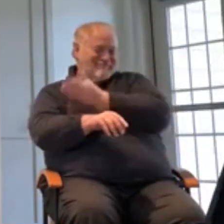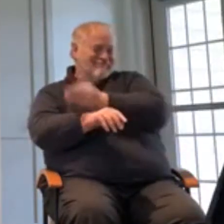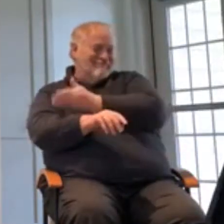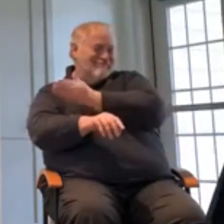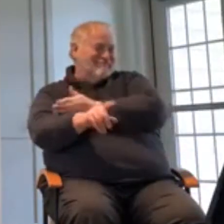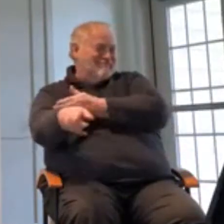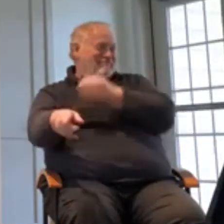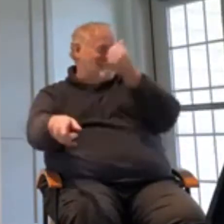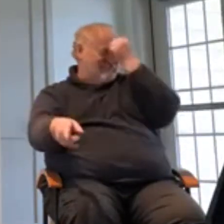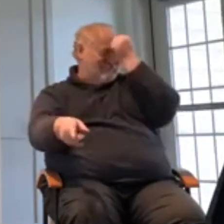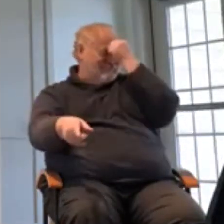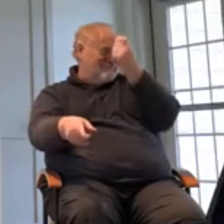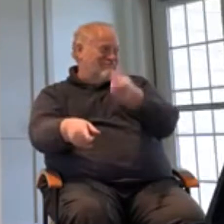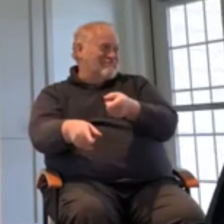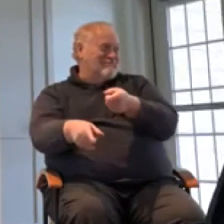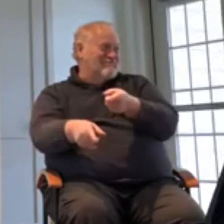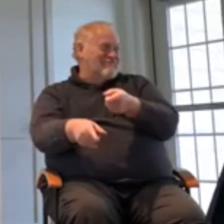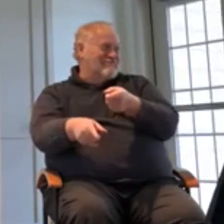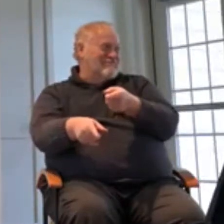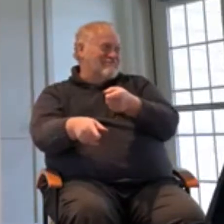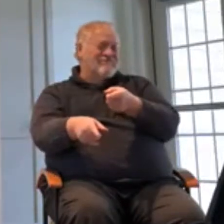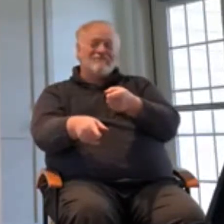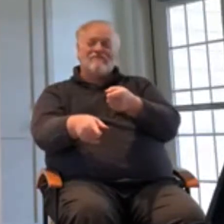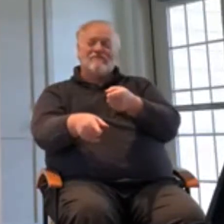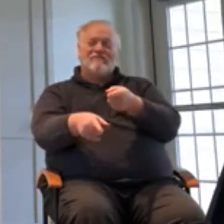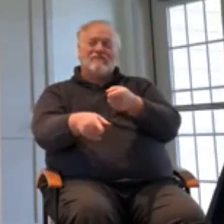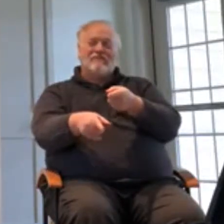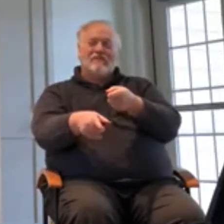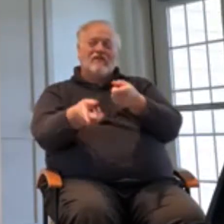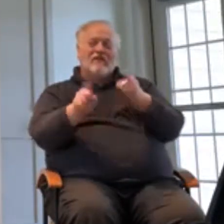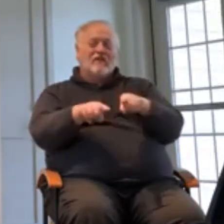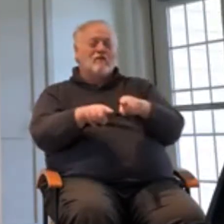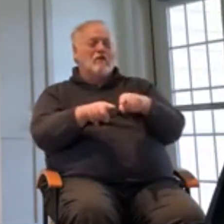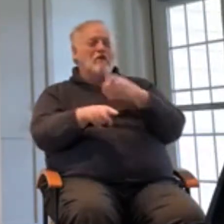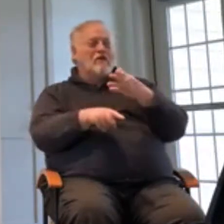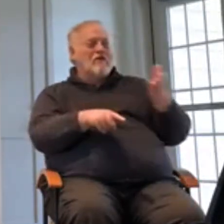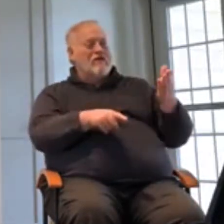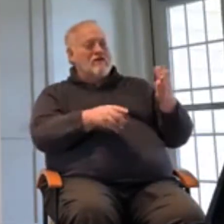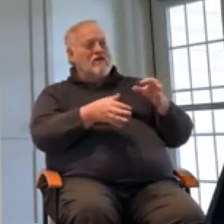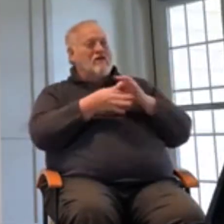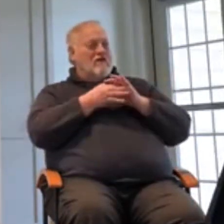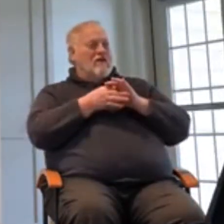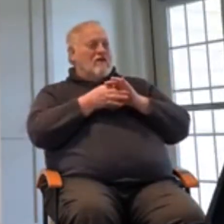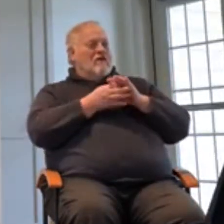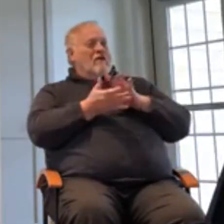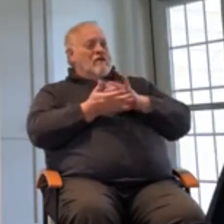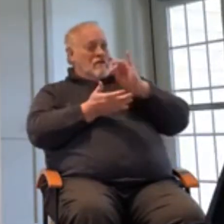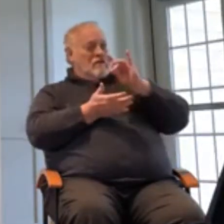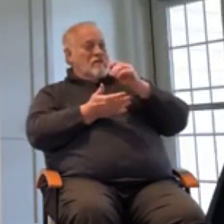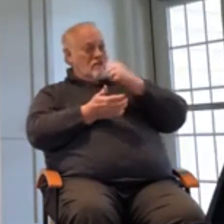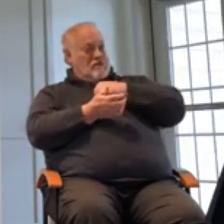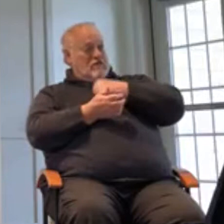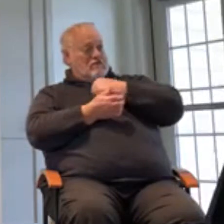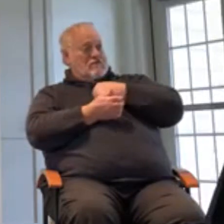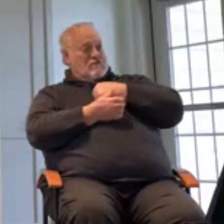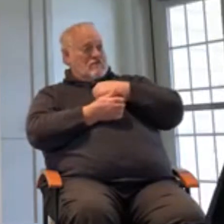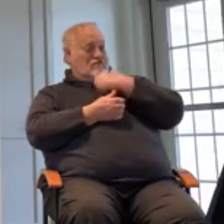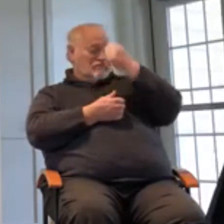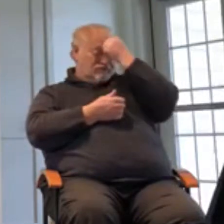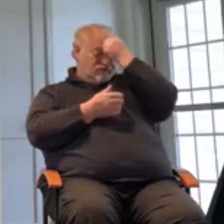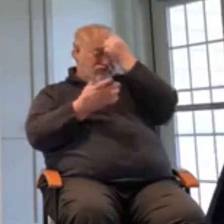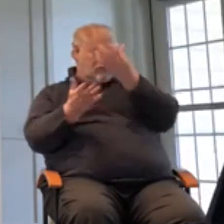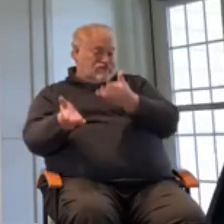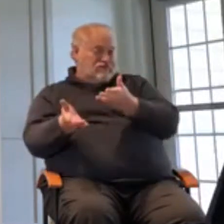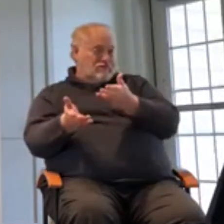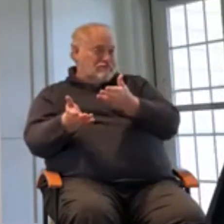They're just dumb. And you know what? When it comes to the things of spirituality, we're just